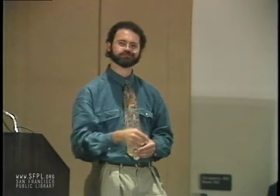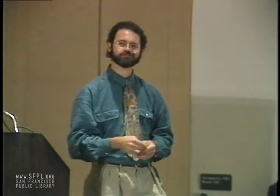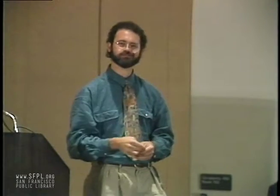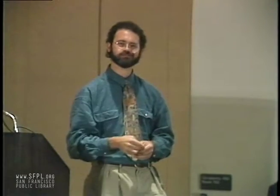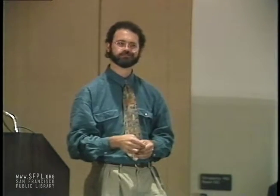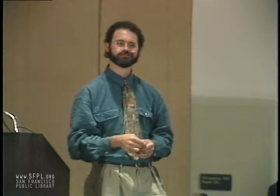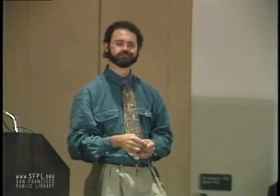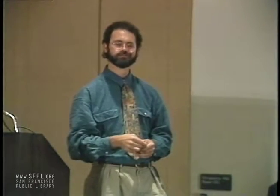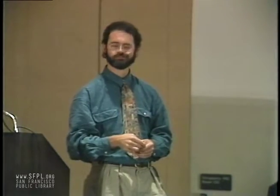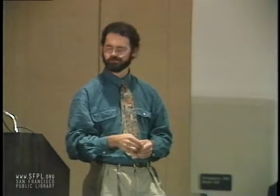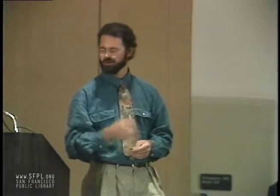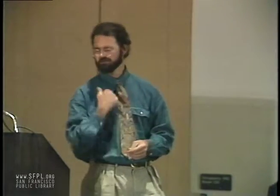same?